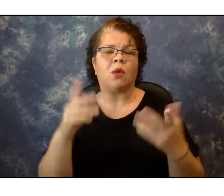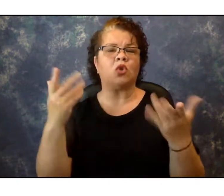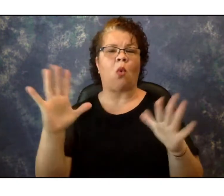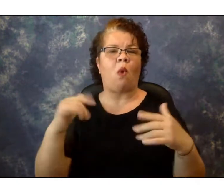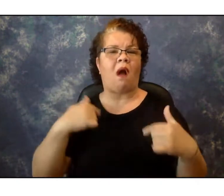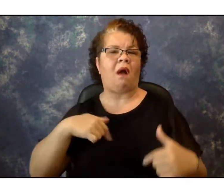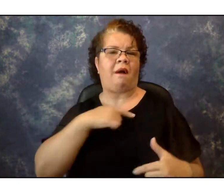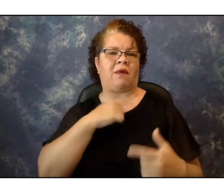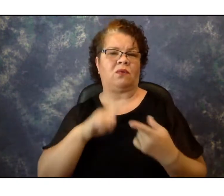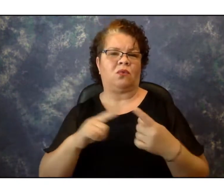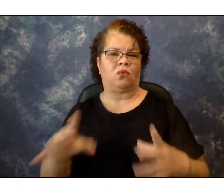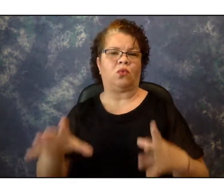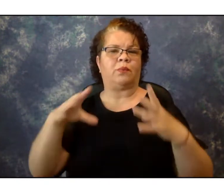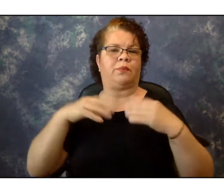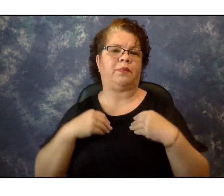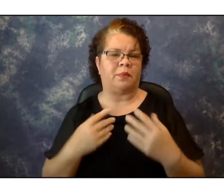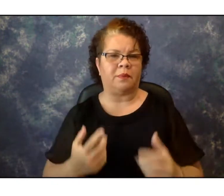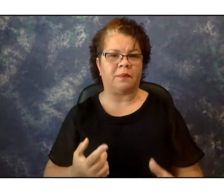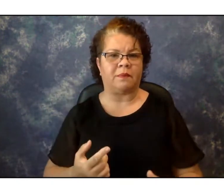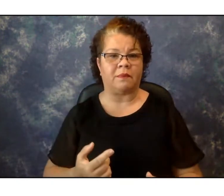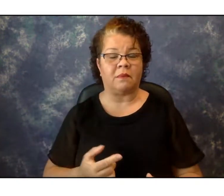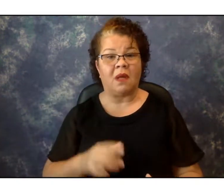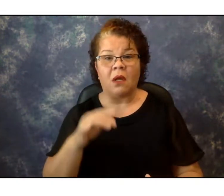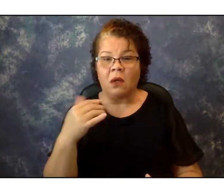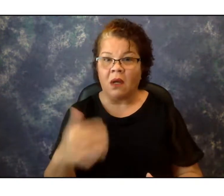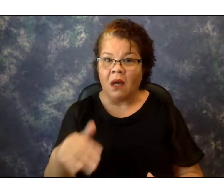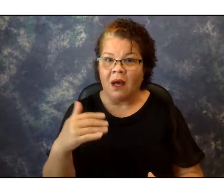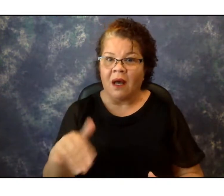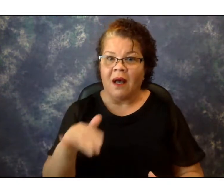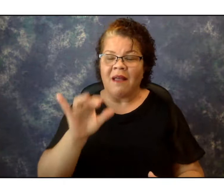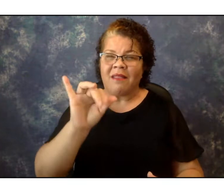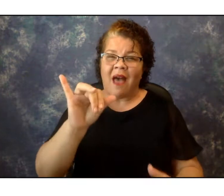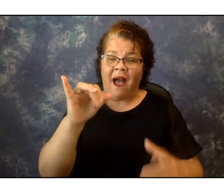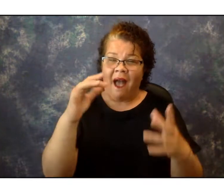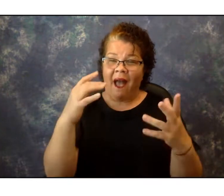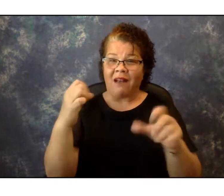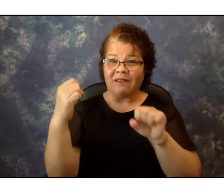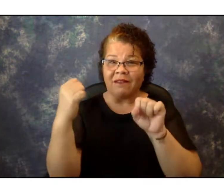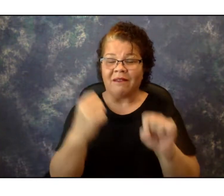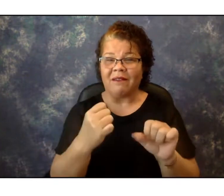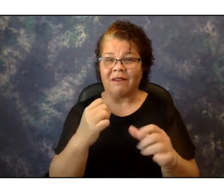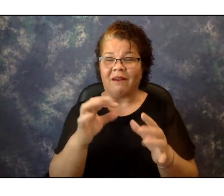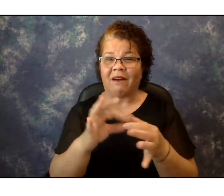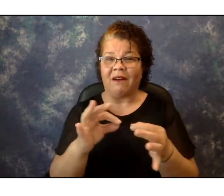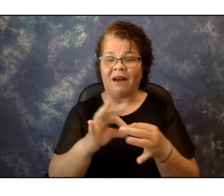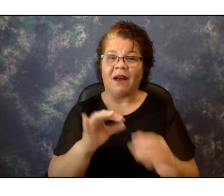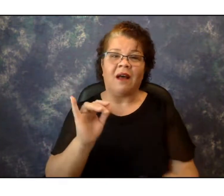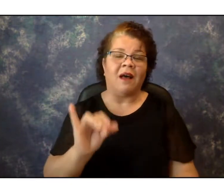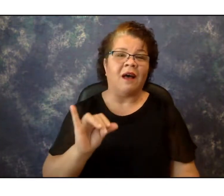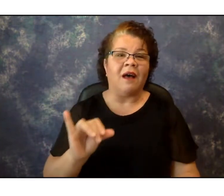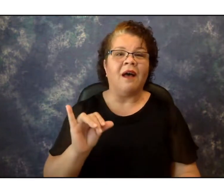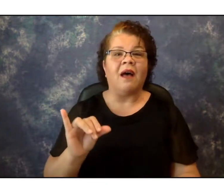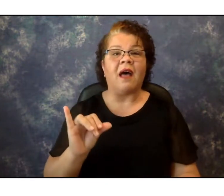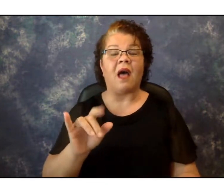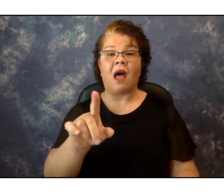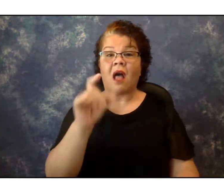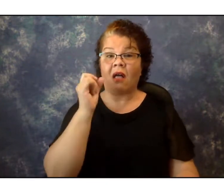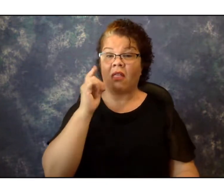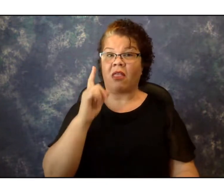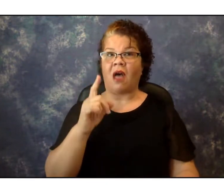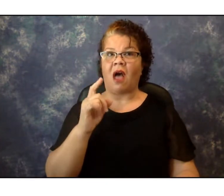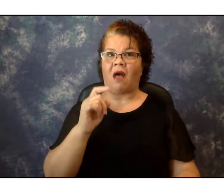That is so powerful. That is so powerful. And I think that the underbelly of